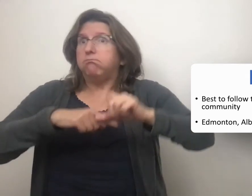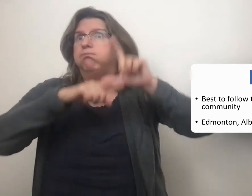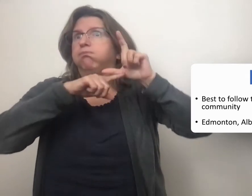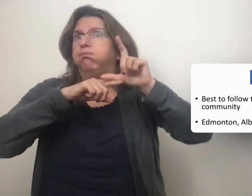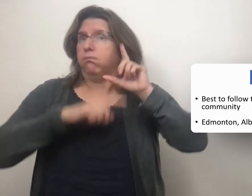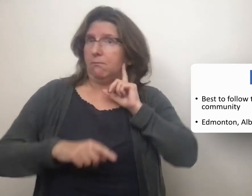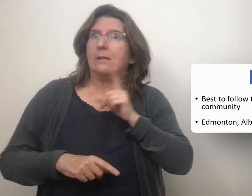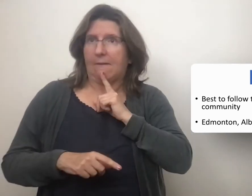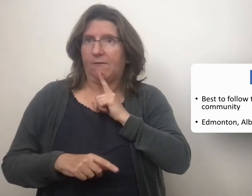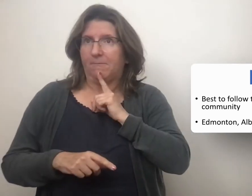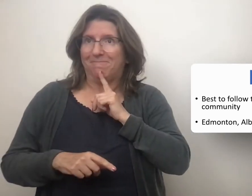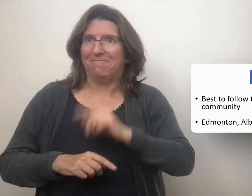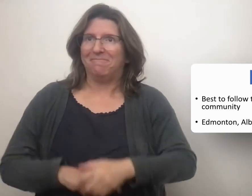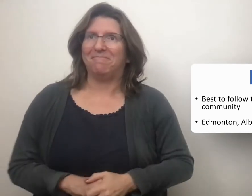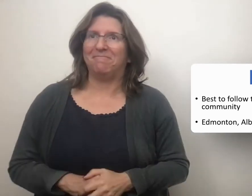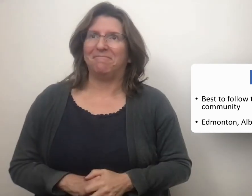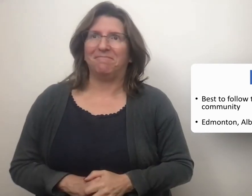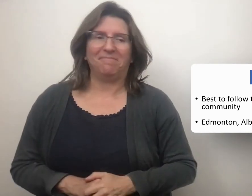Big D deaf.